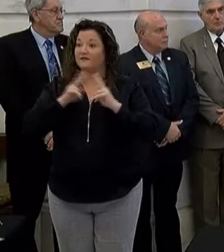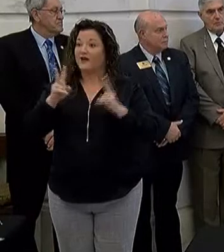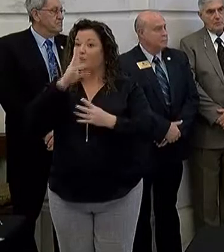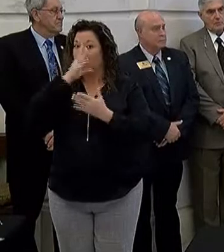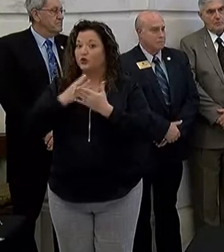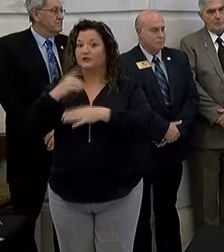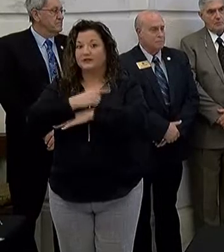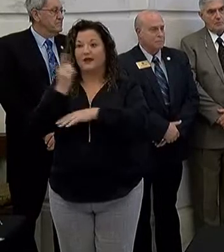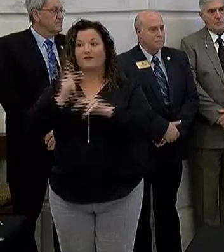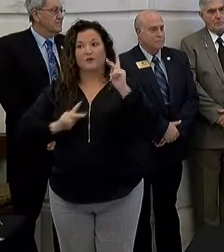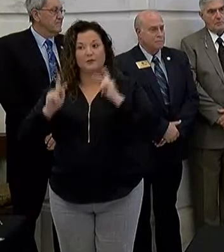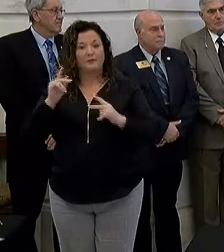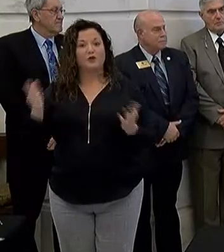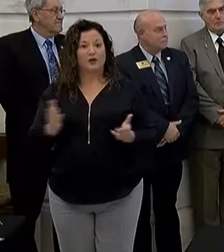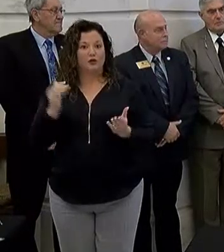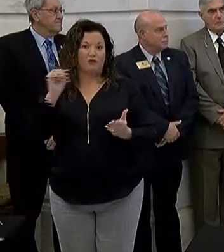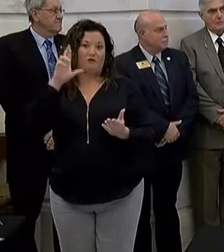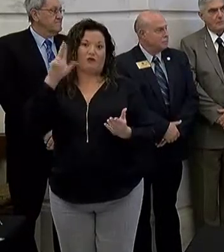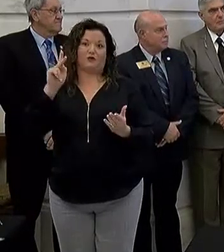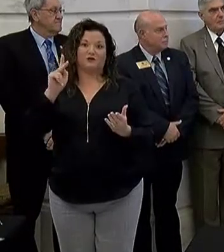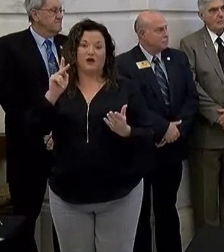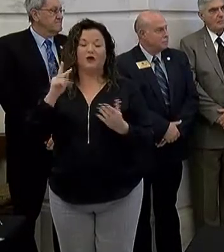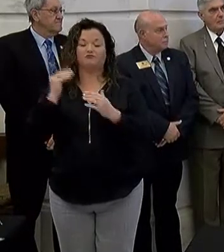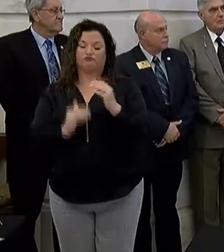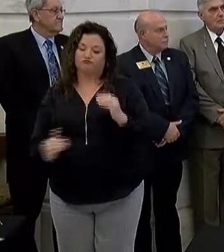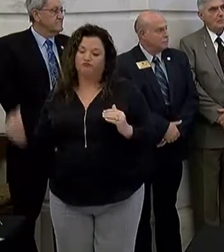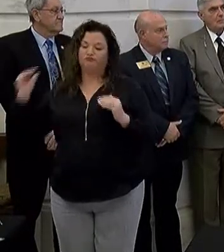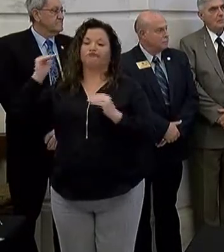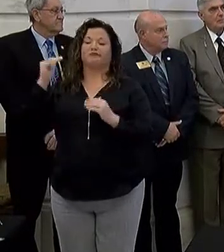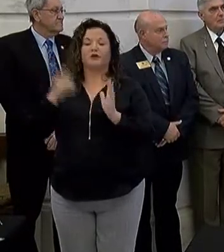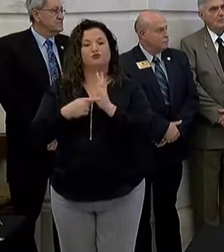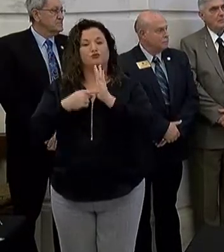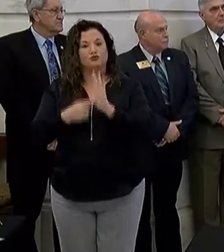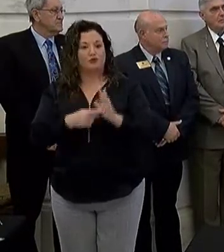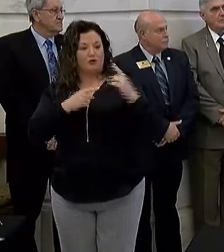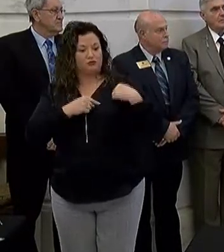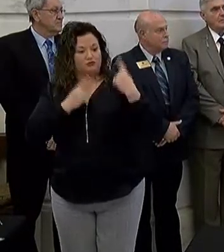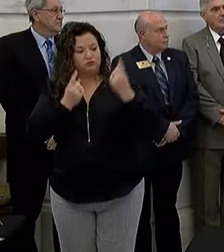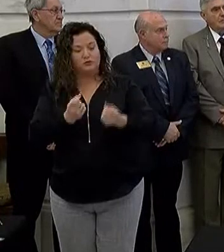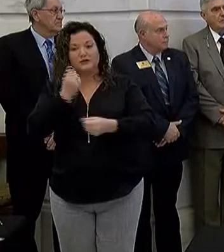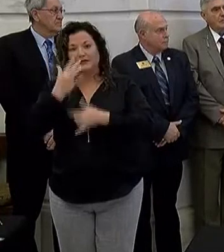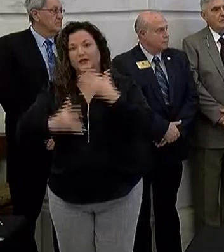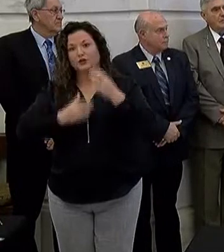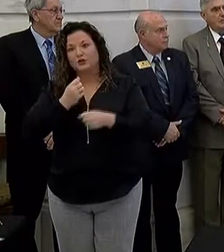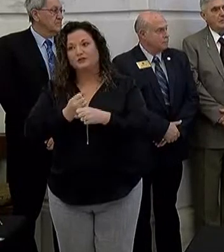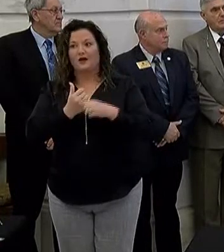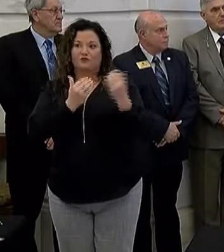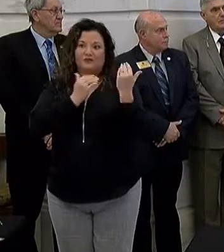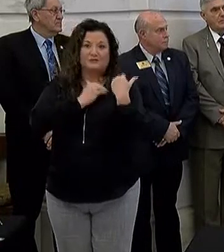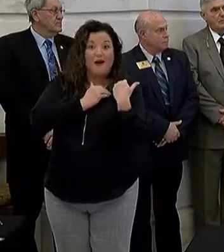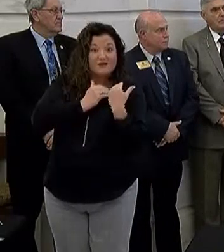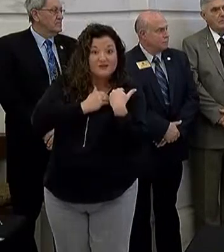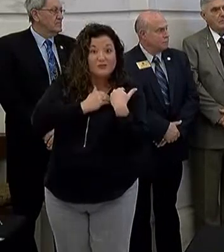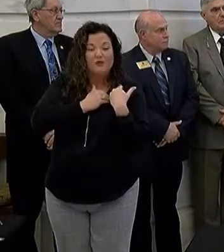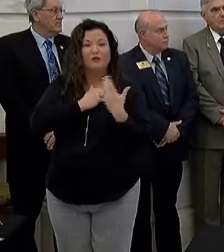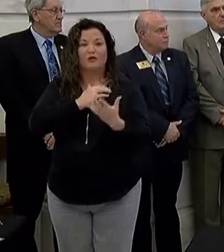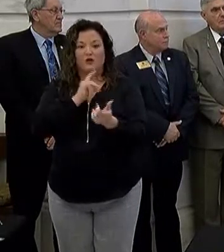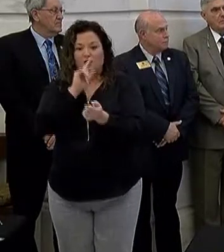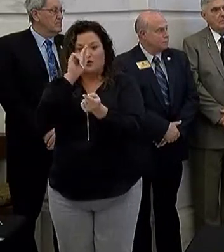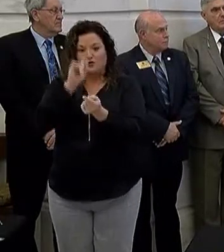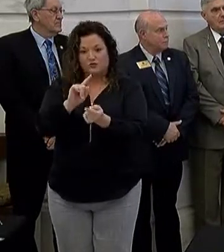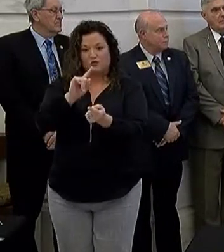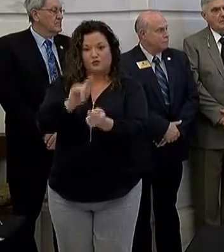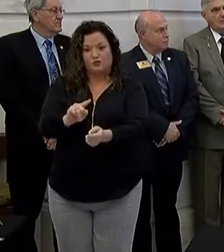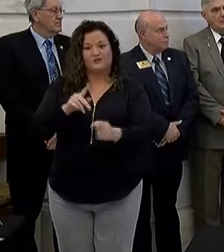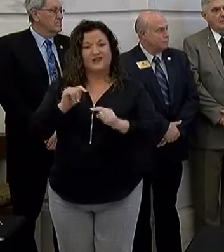for the people of Arkansas. I think this is another step that we've shown over the past number of years of responsible reduction in